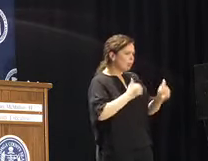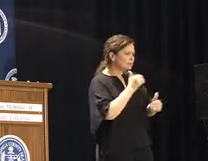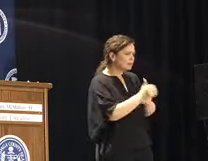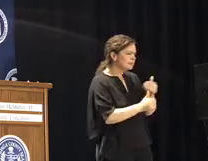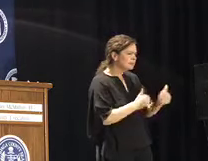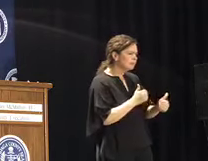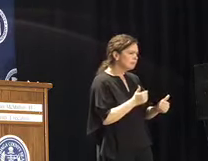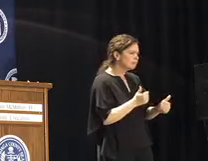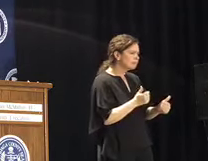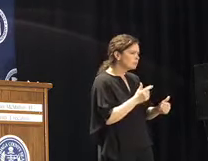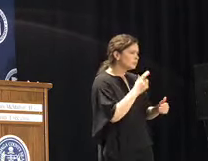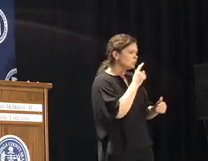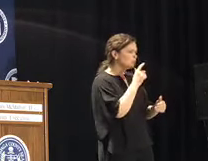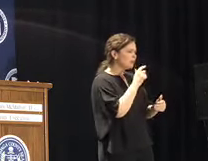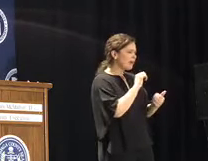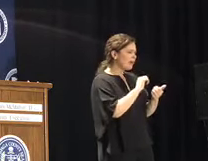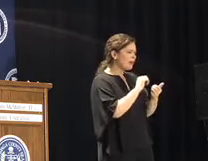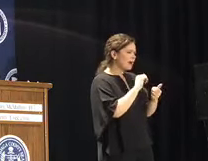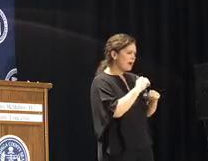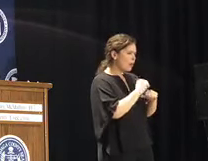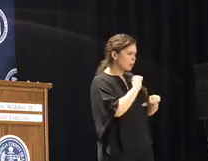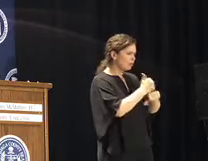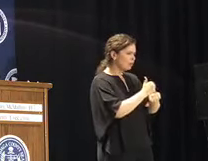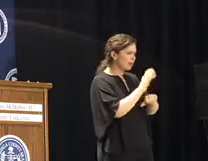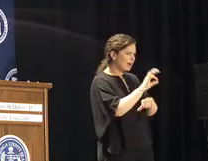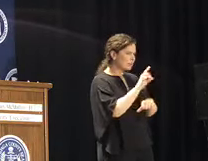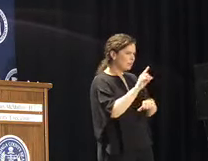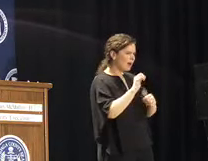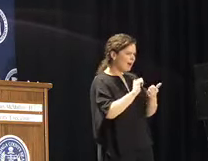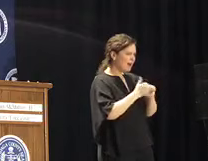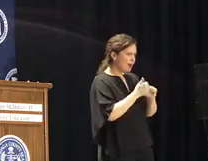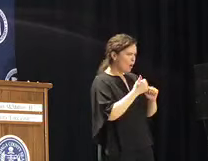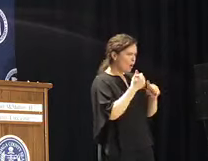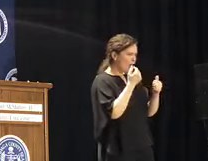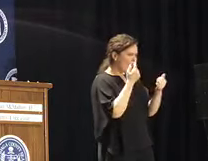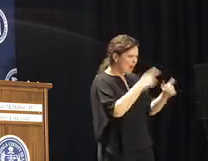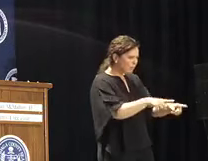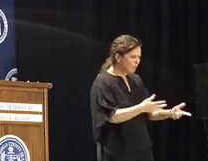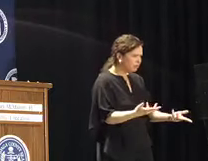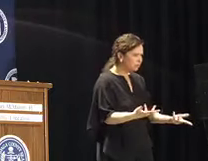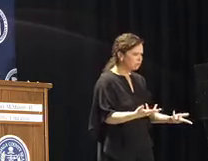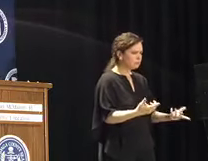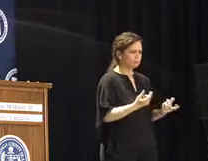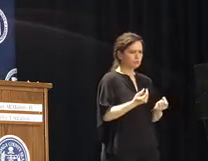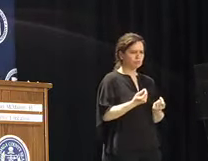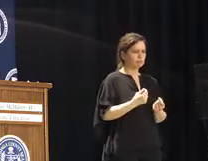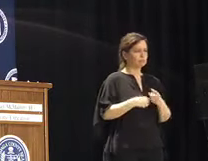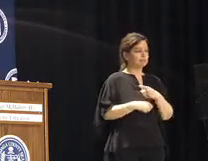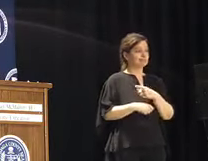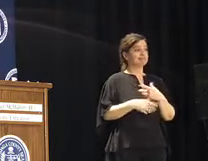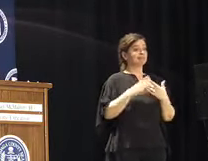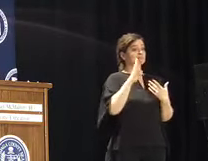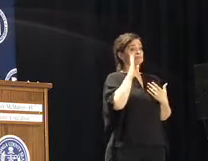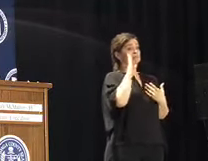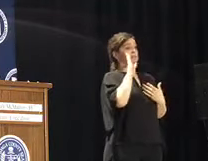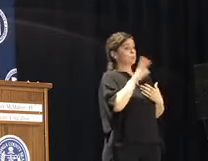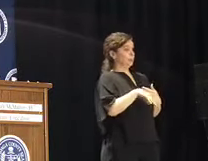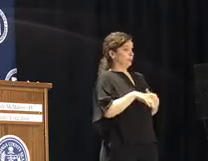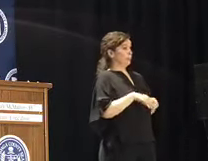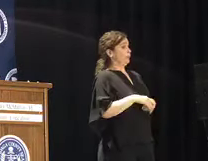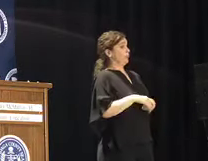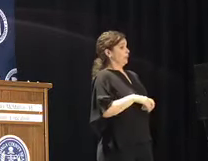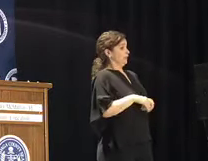have to have with these entities in order to come up with something, and what does that process look like? Yeah, well, look at my deputy county executive,